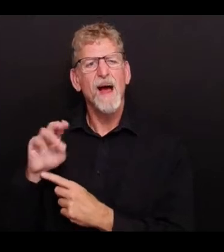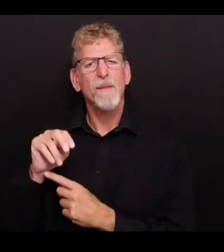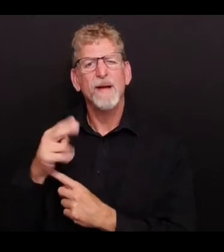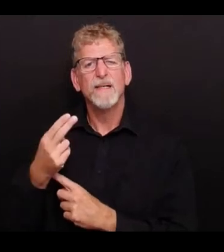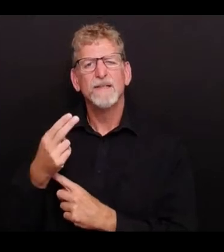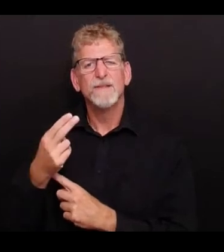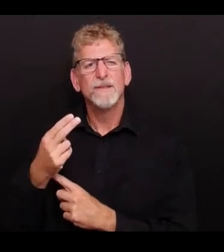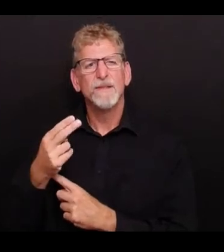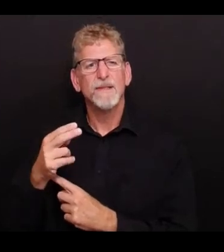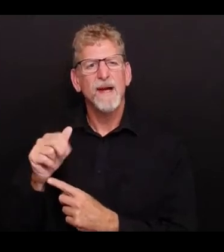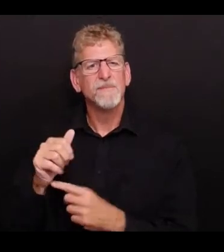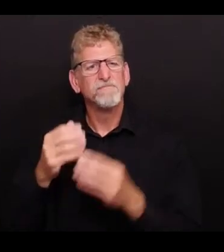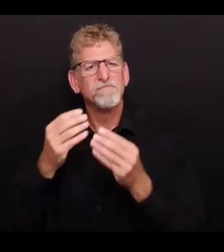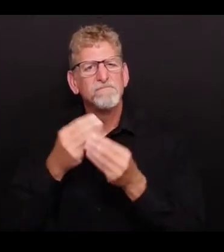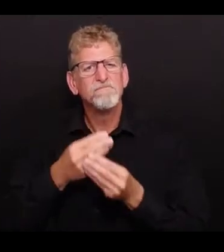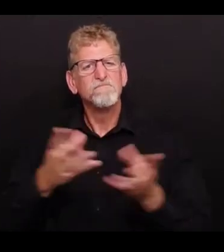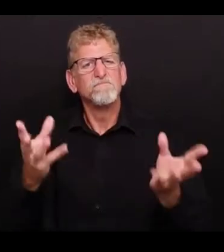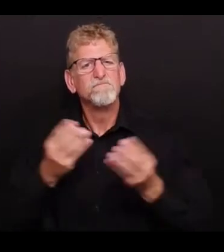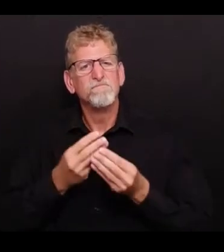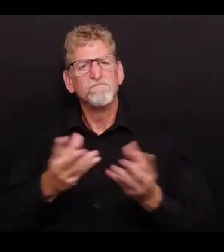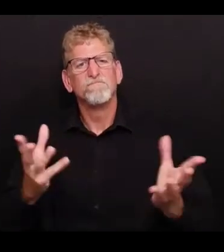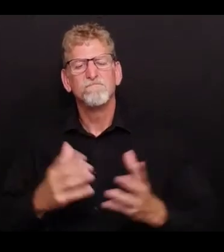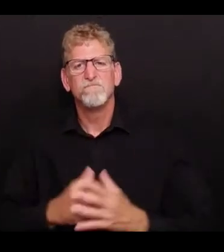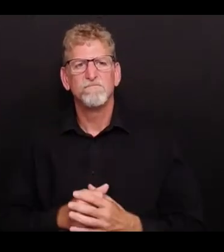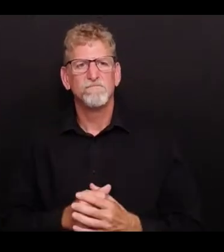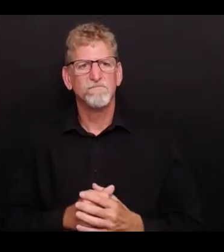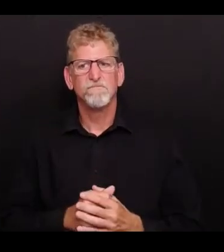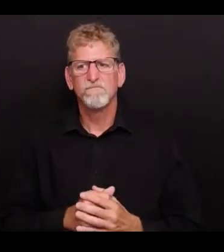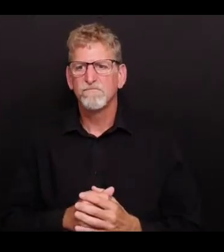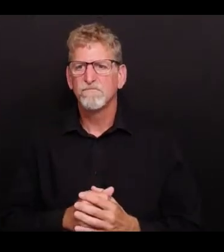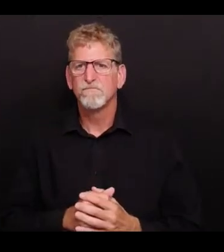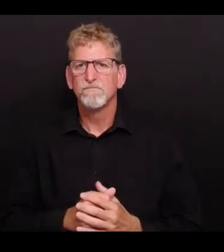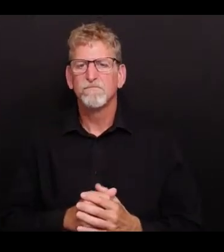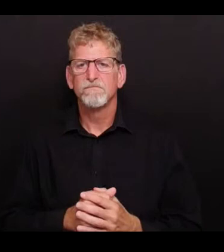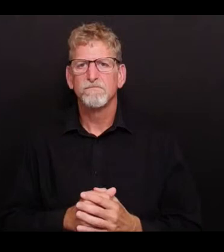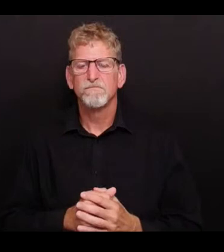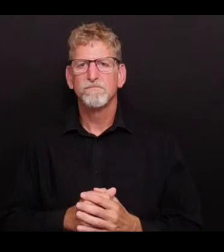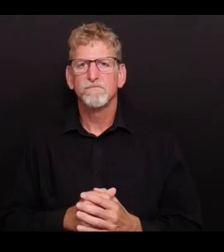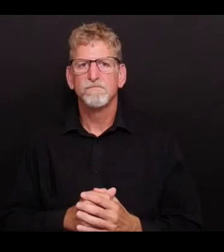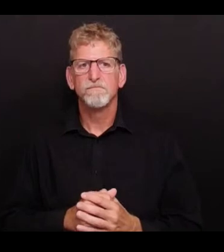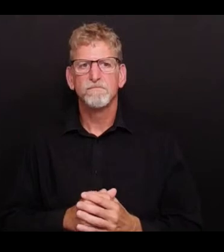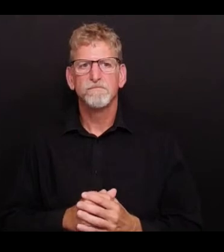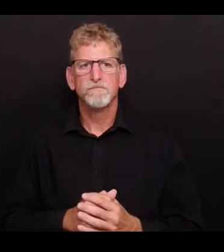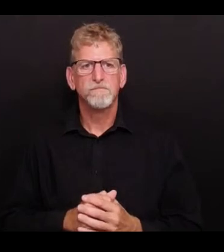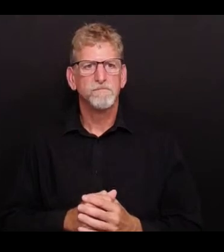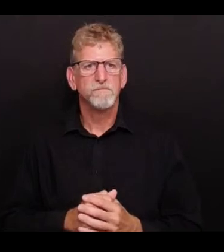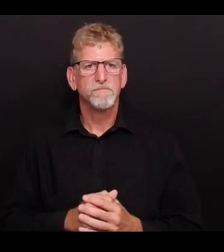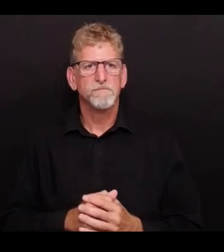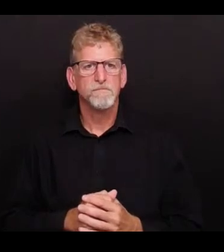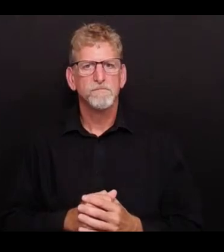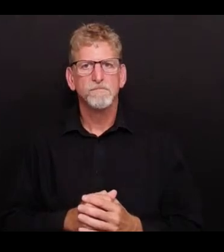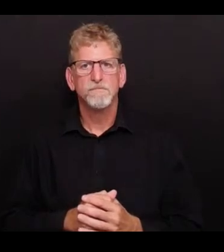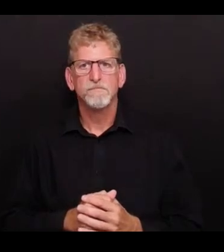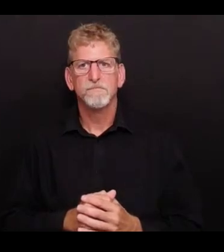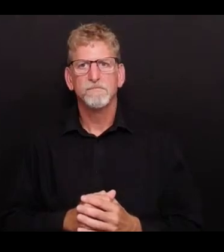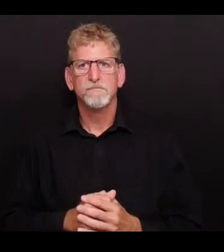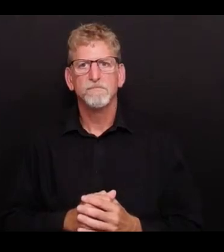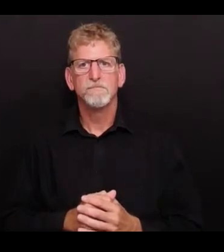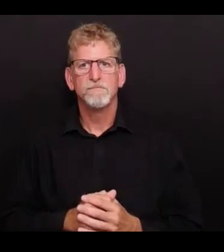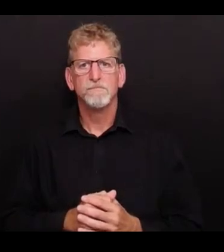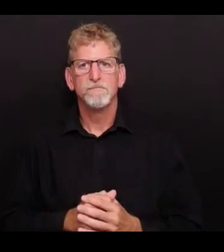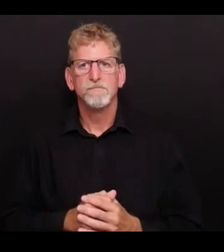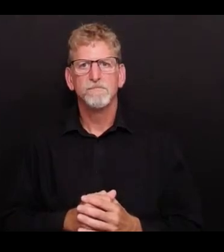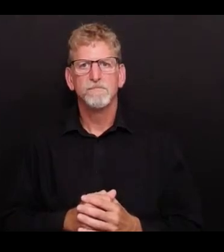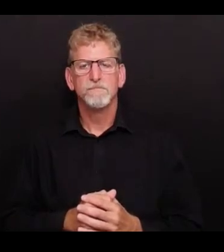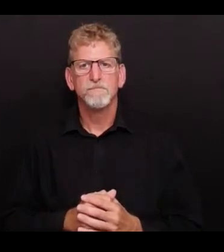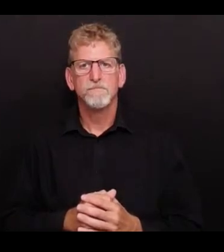opening comments from Health Commissioner Jan Malcolm, followed by COVID-19 vaccine equity director Dr. Nathan Scholla, Minnesota Education Commissioner